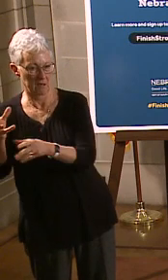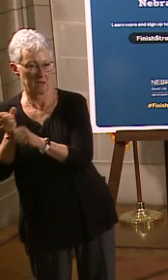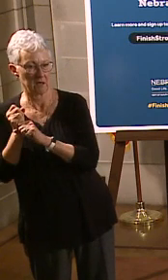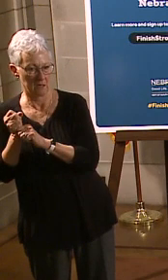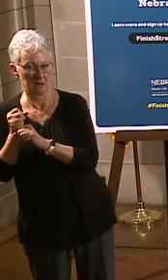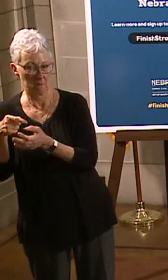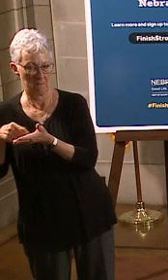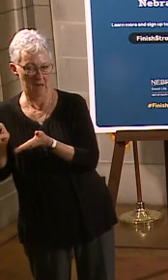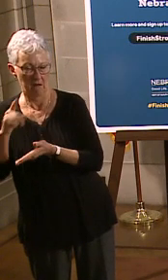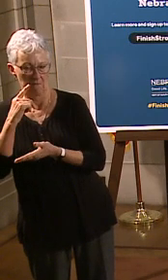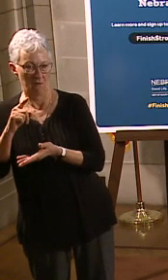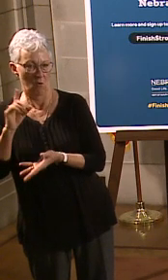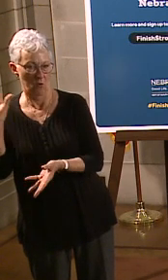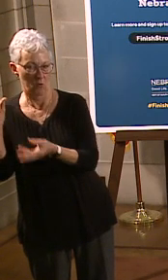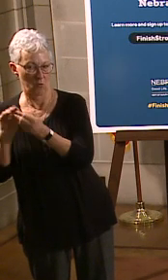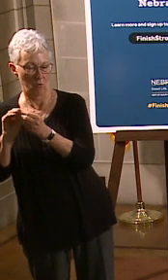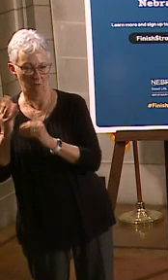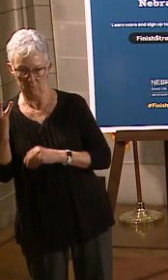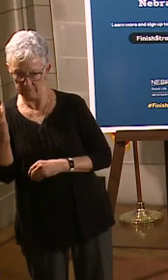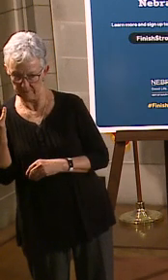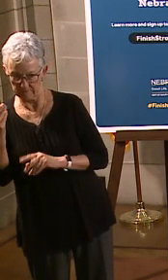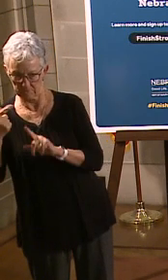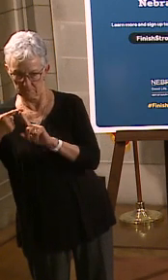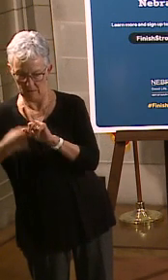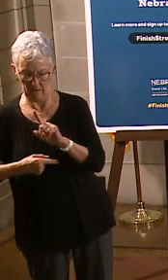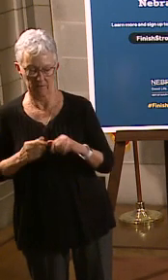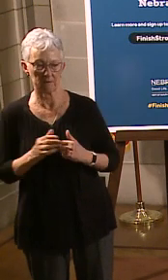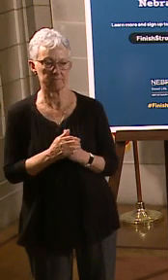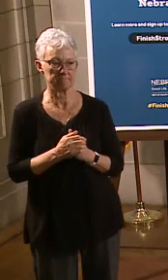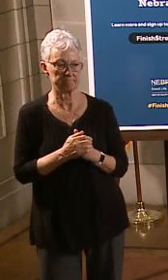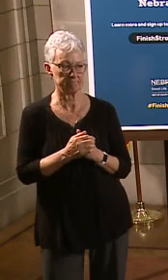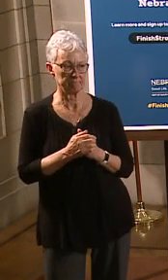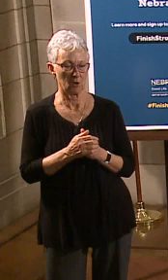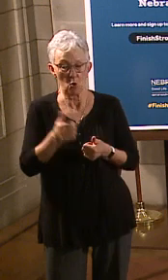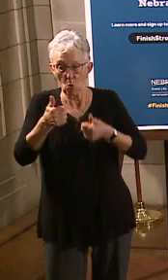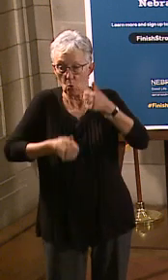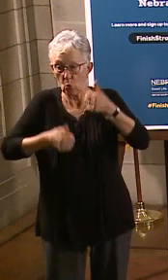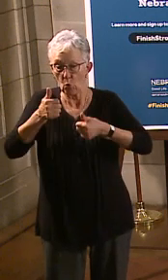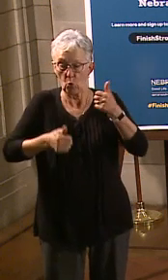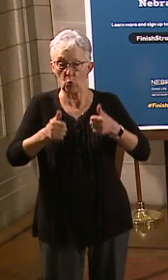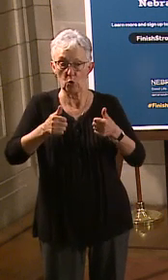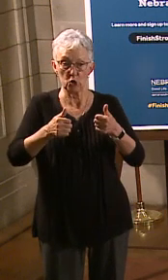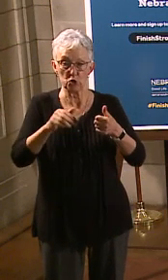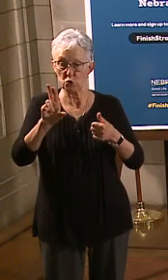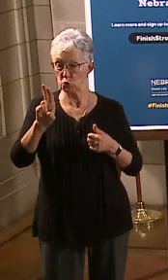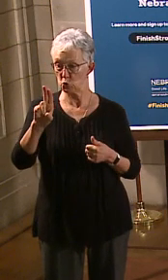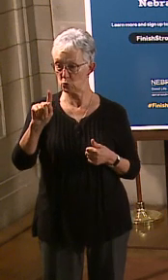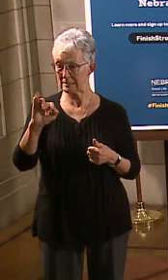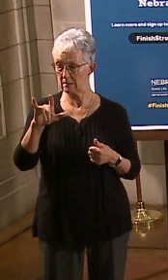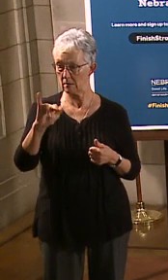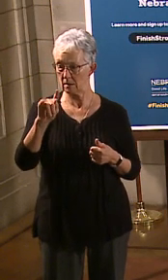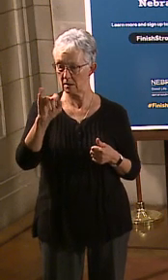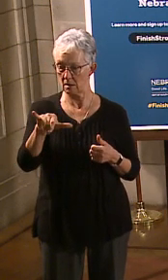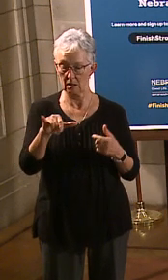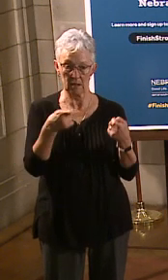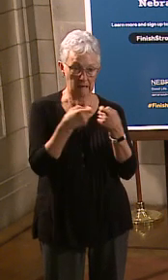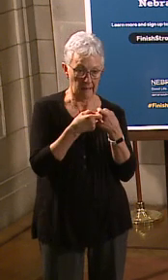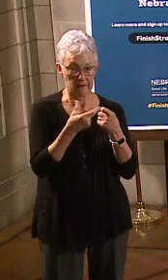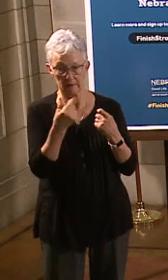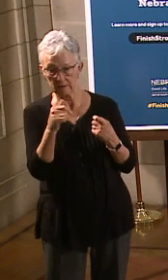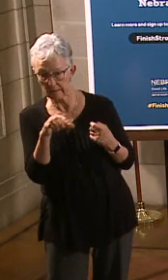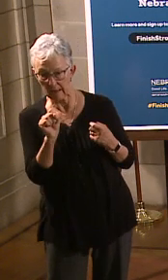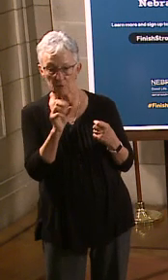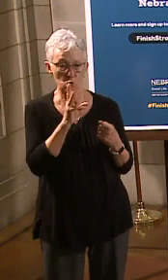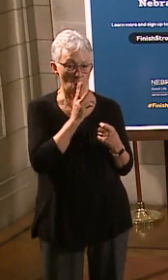assistance. Utilities that are covered may vary slightly from program to program, so please refer to the proper information for your